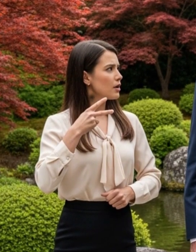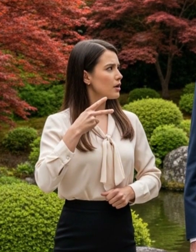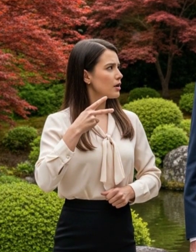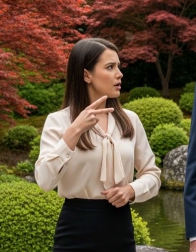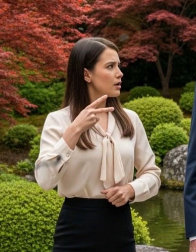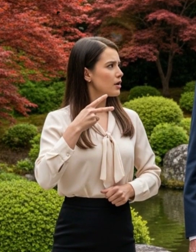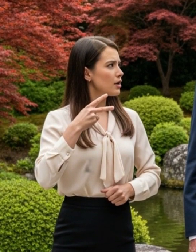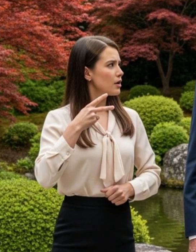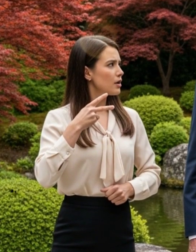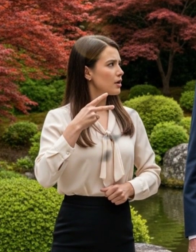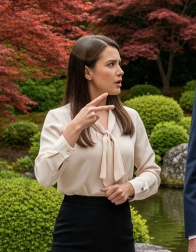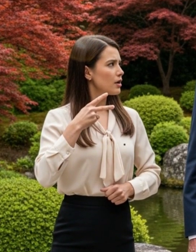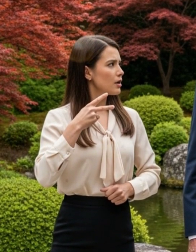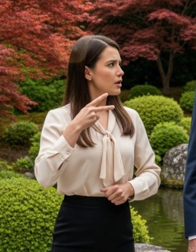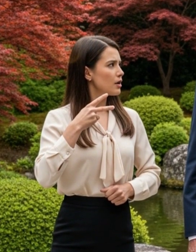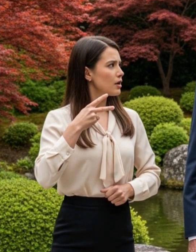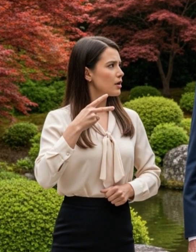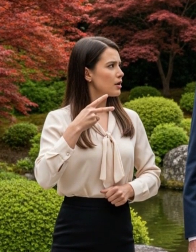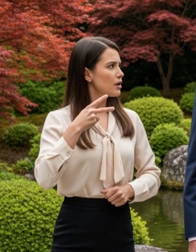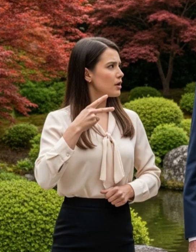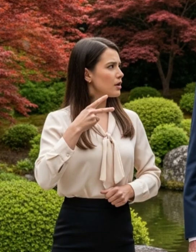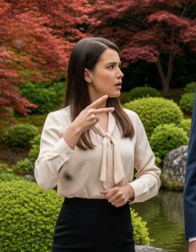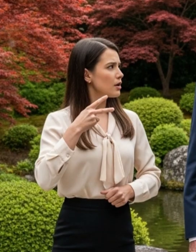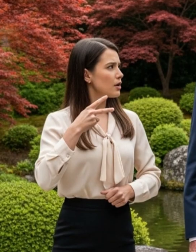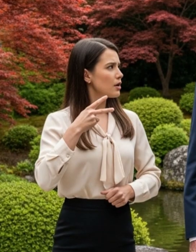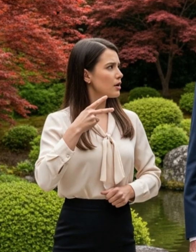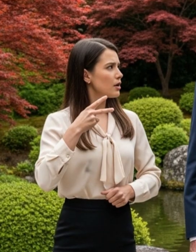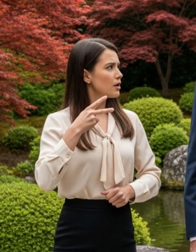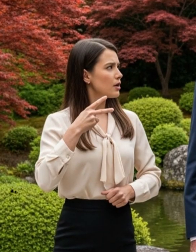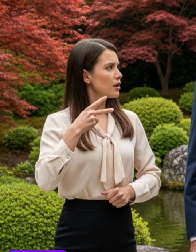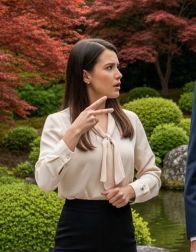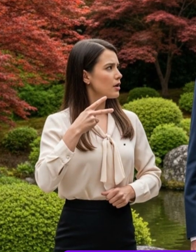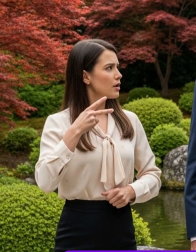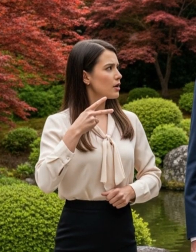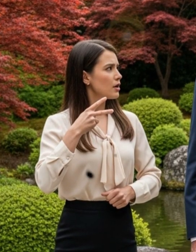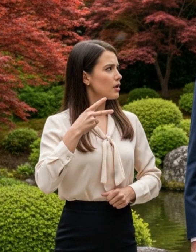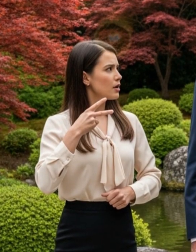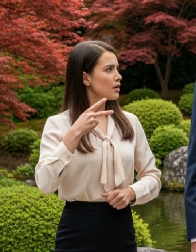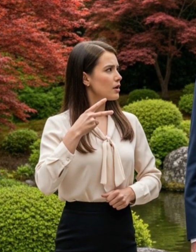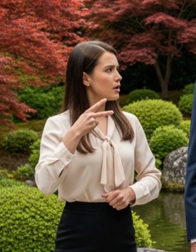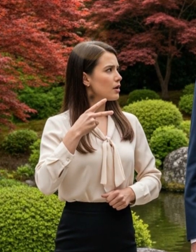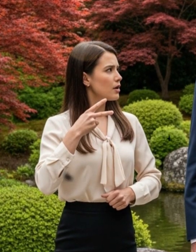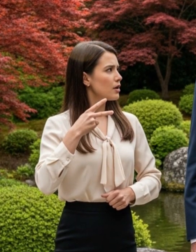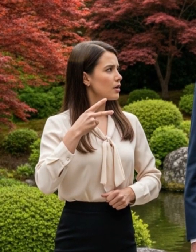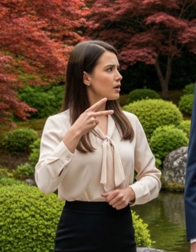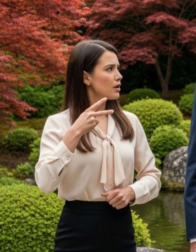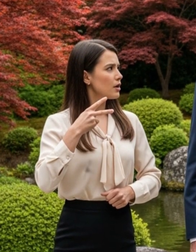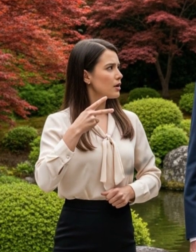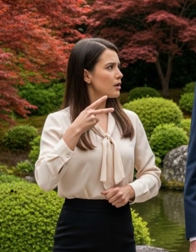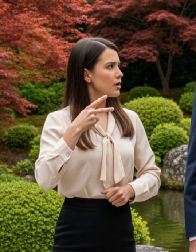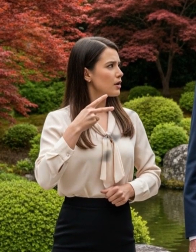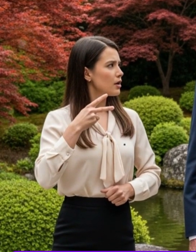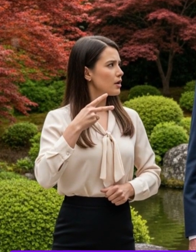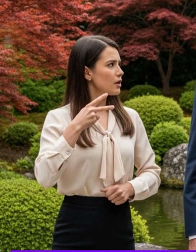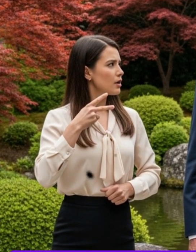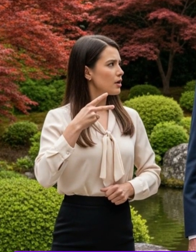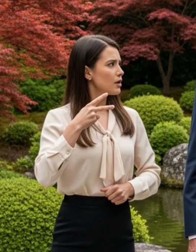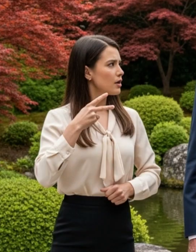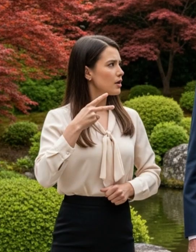the room, busy with a group of investors. She couldn't help but notice how Julian's eyes occasionally drifted